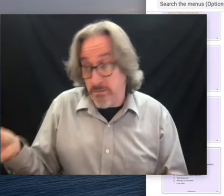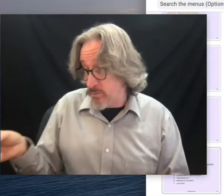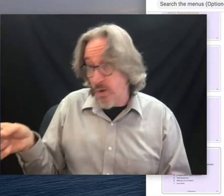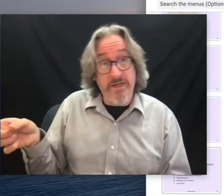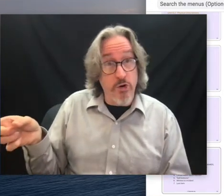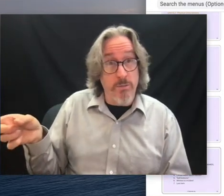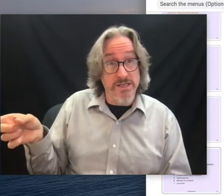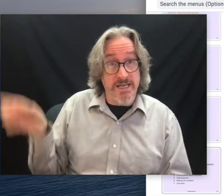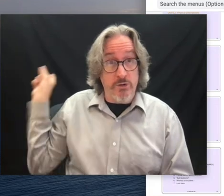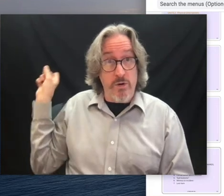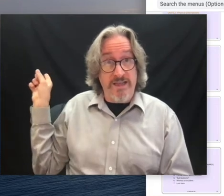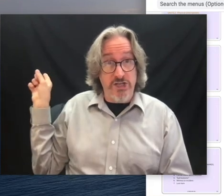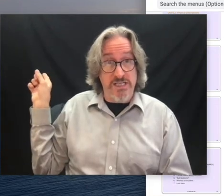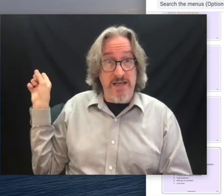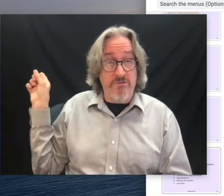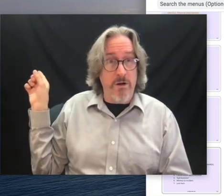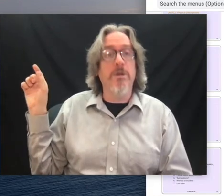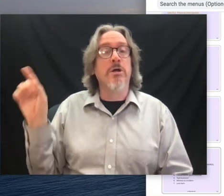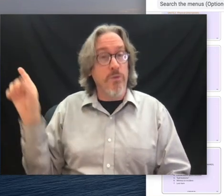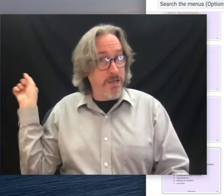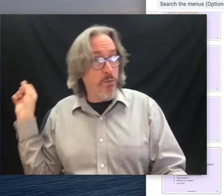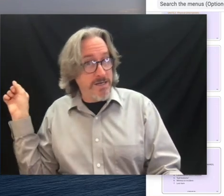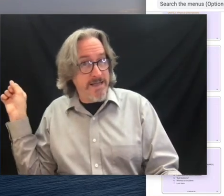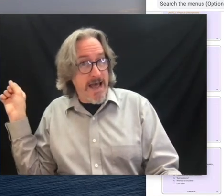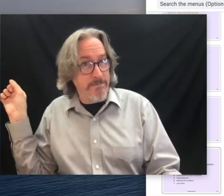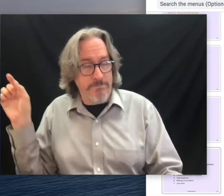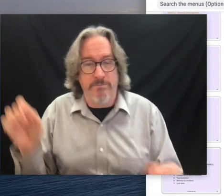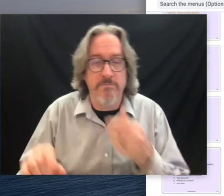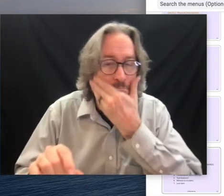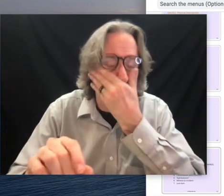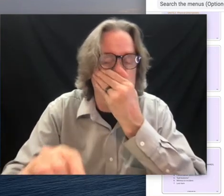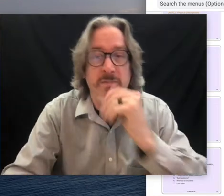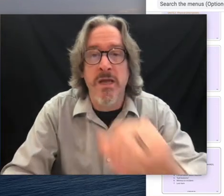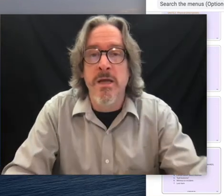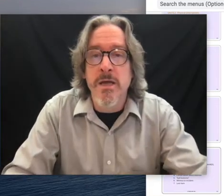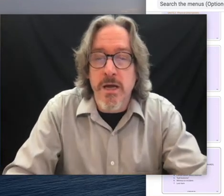meaning, where they normally sit, where they just left from, we can point to that.